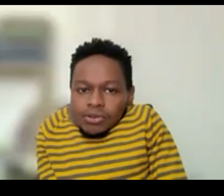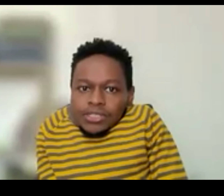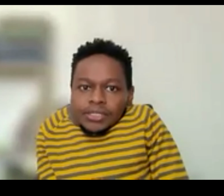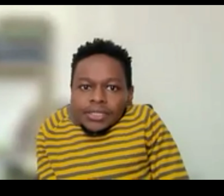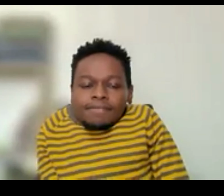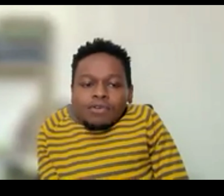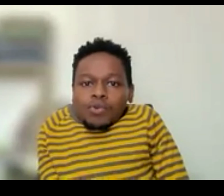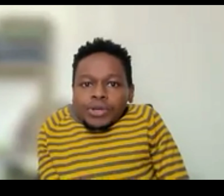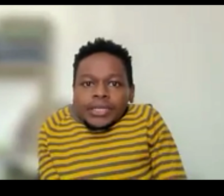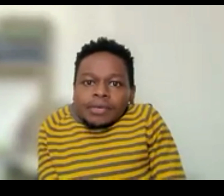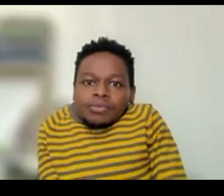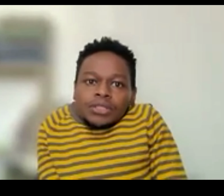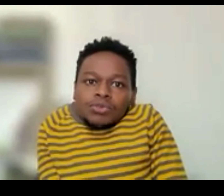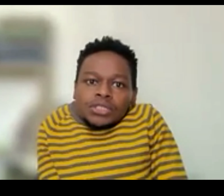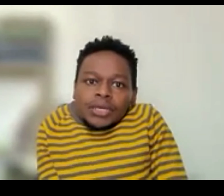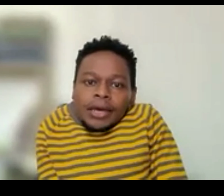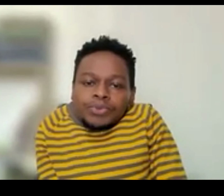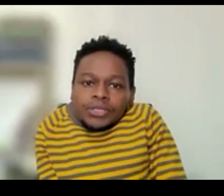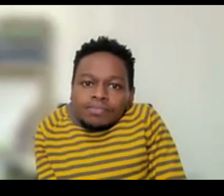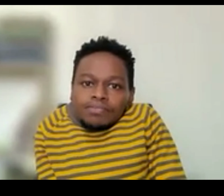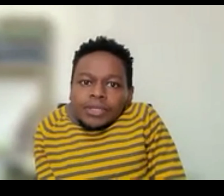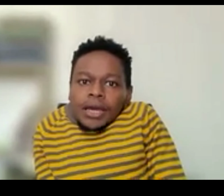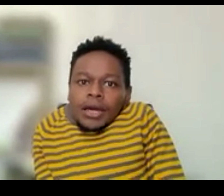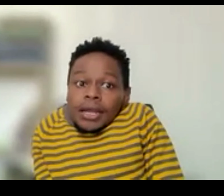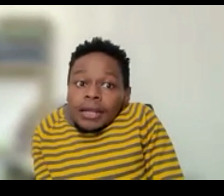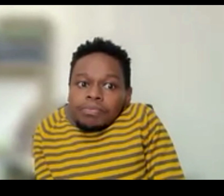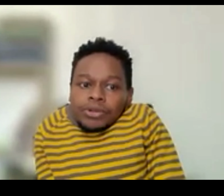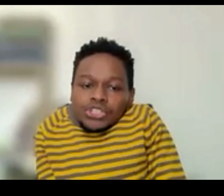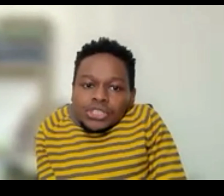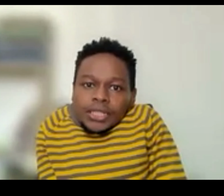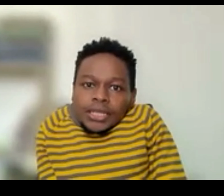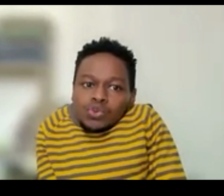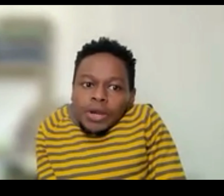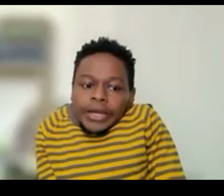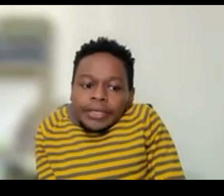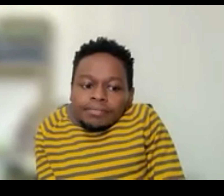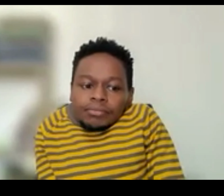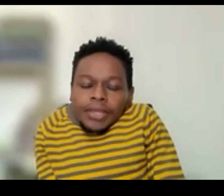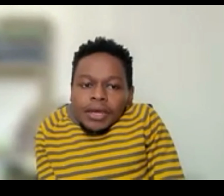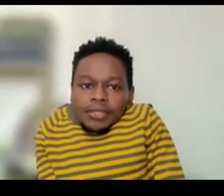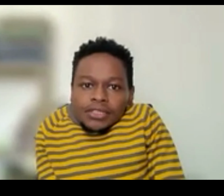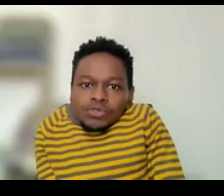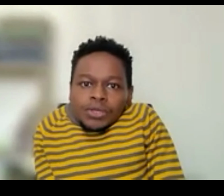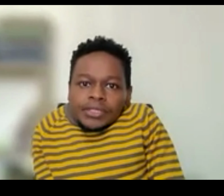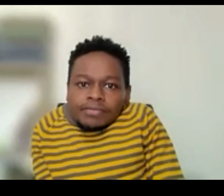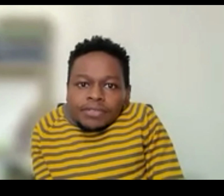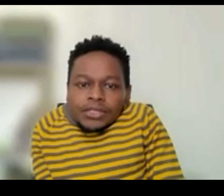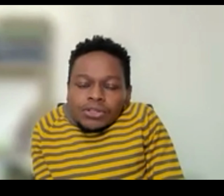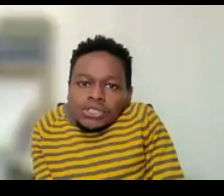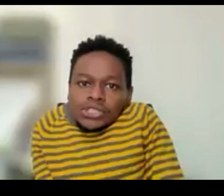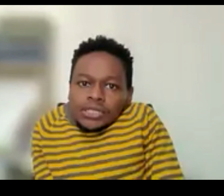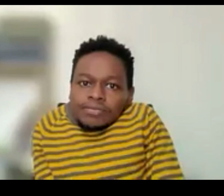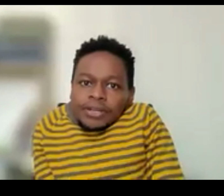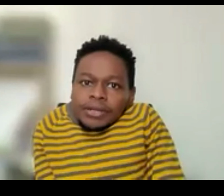that have always enabled that those gaps are breached. And that's why access to assistive technology is very